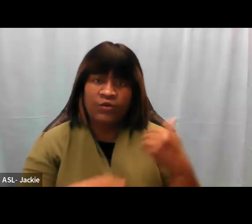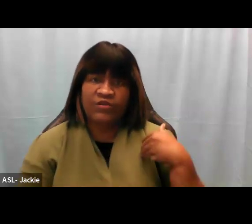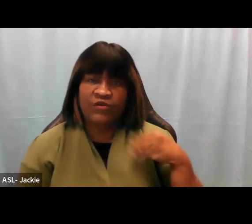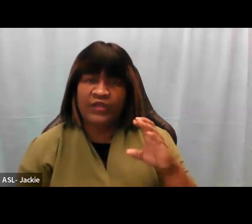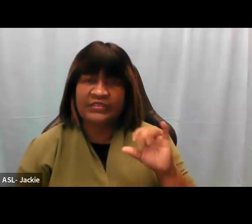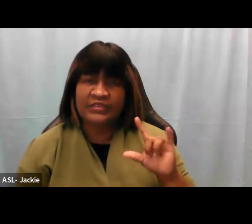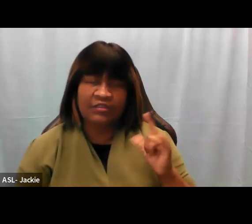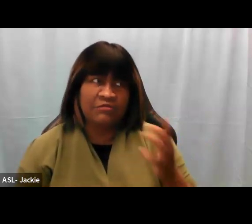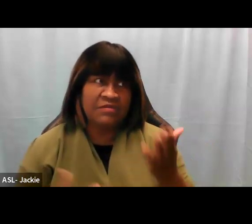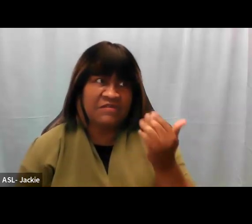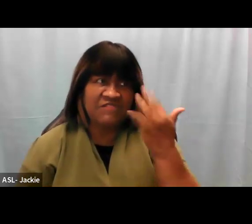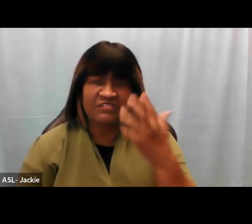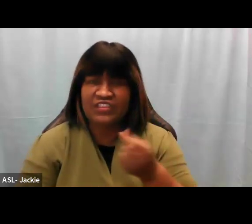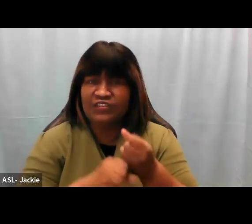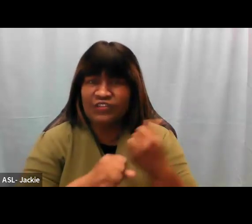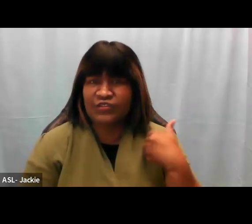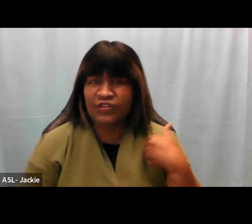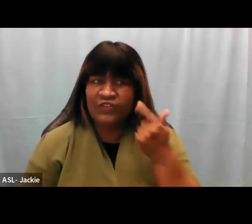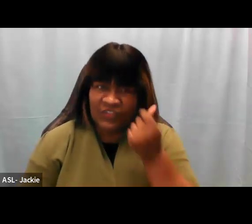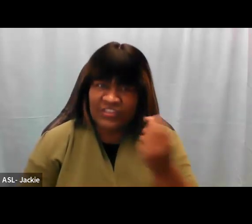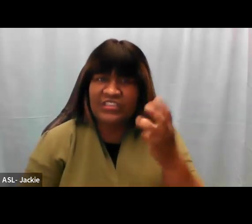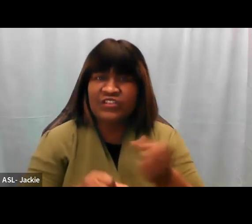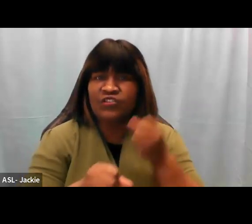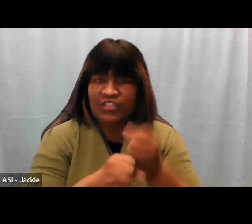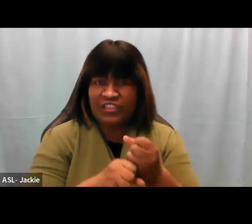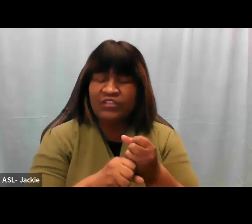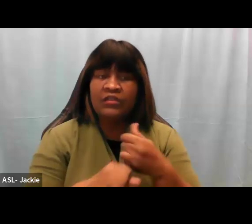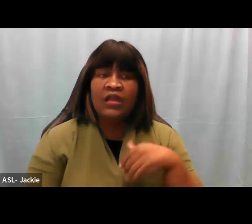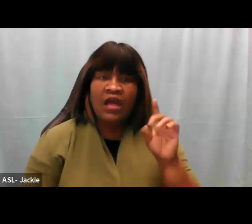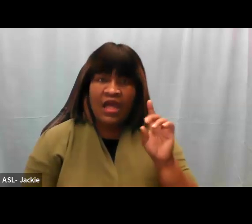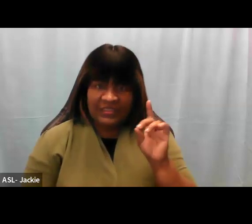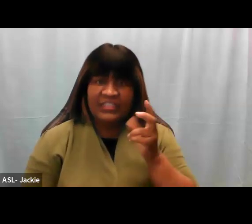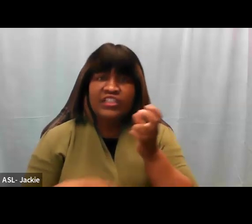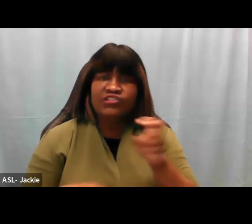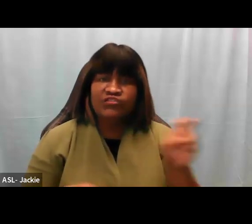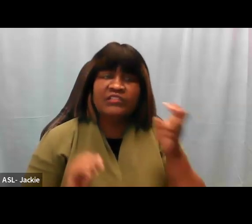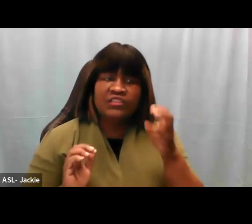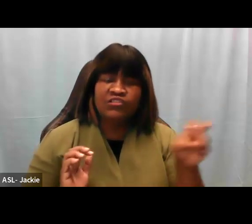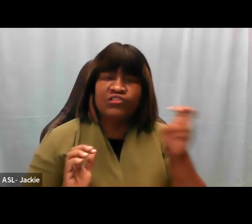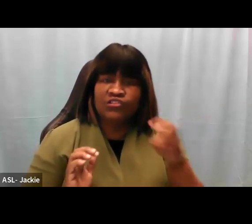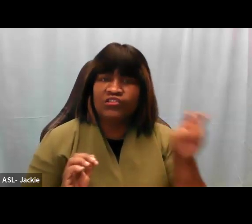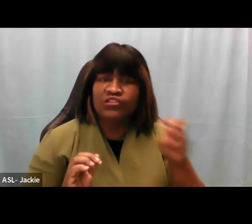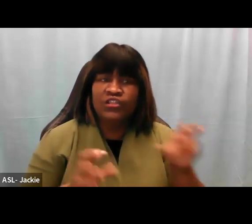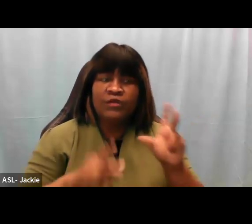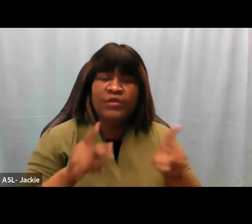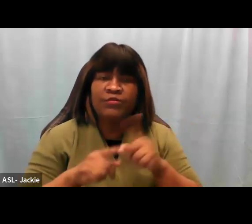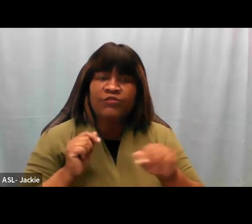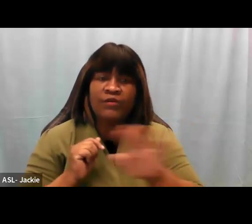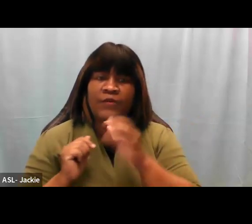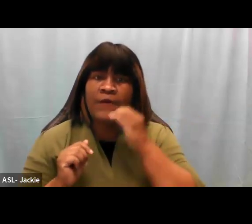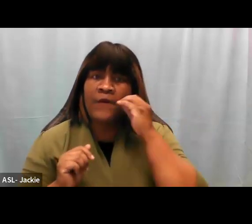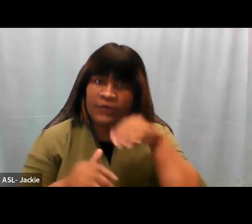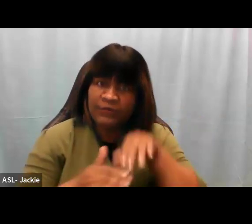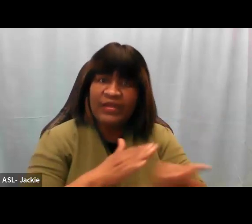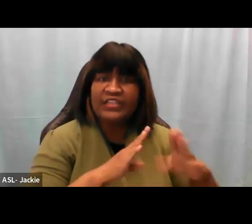probably about 15 years ago for several years where I did transition people out of nursing homes back into the